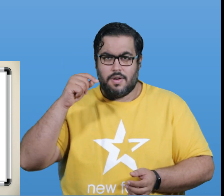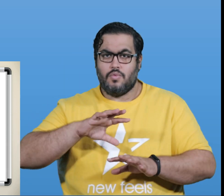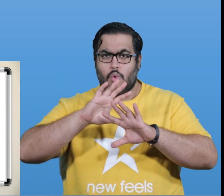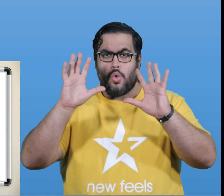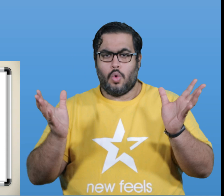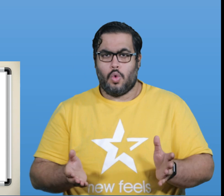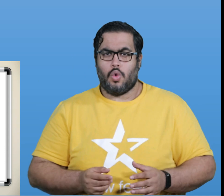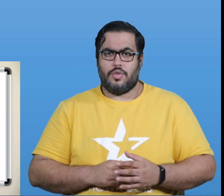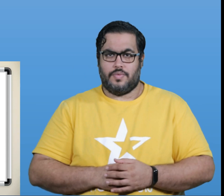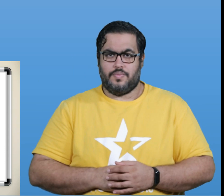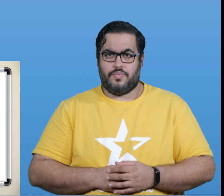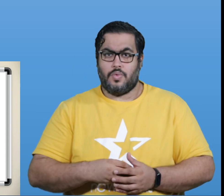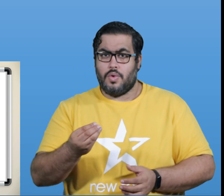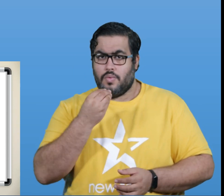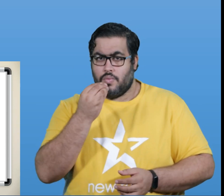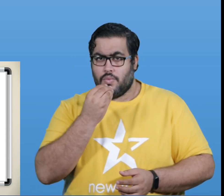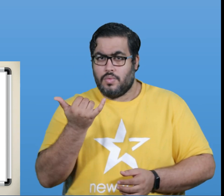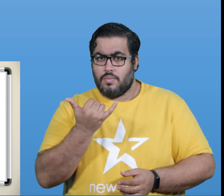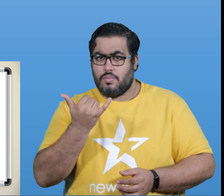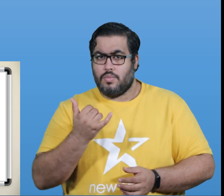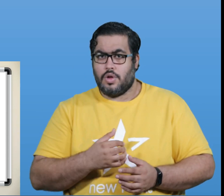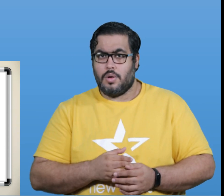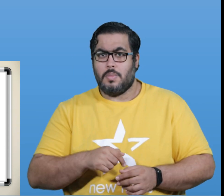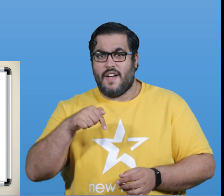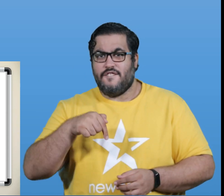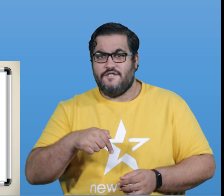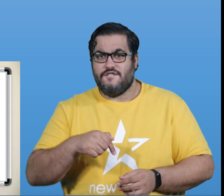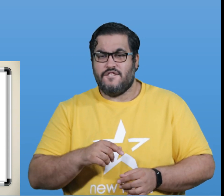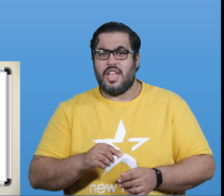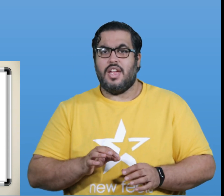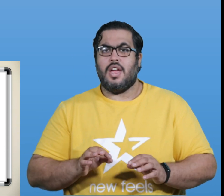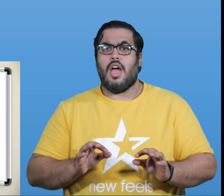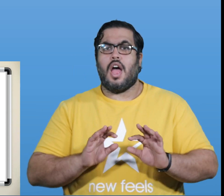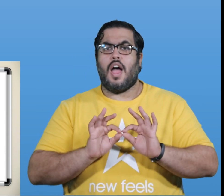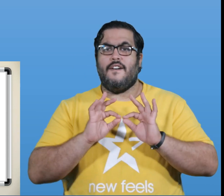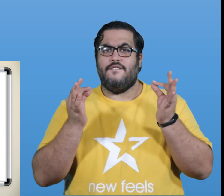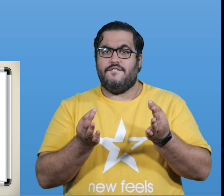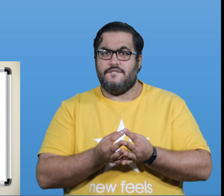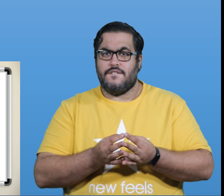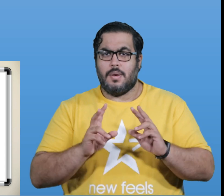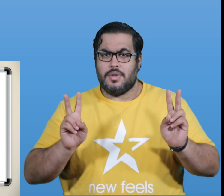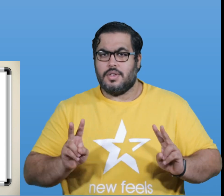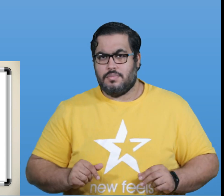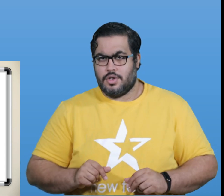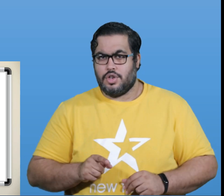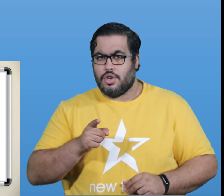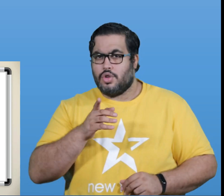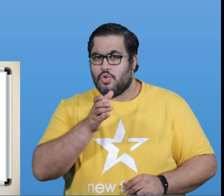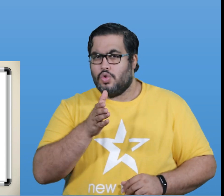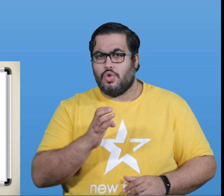whole. Food is very important when it comes to family celebrations. Can you explain? Of course, you can give me your own answers, and that's fine as